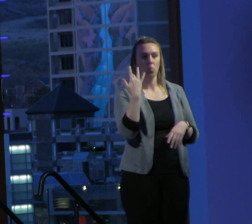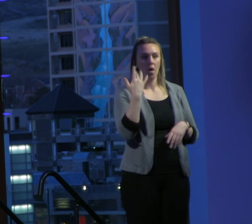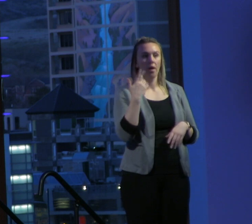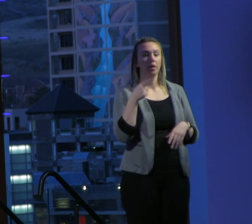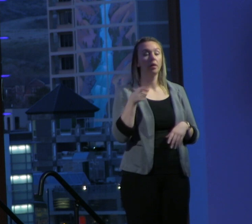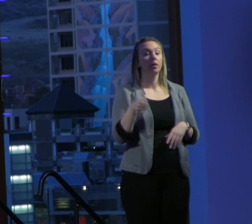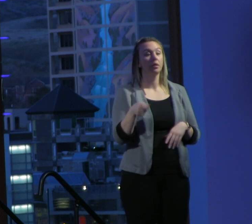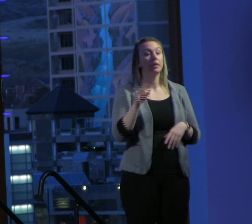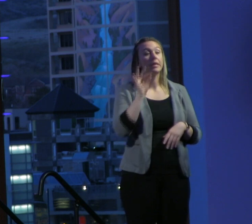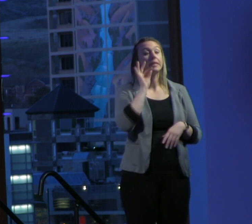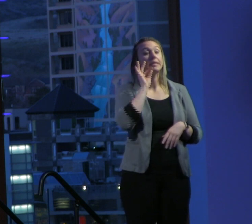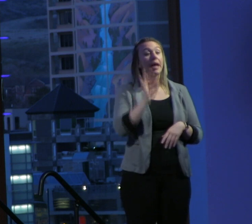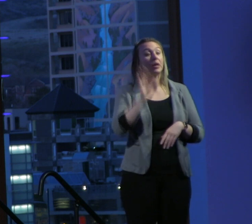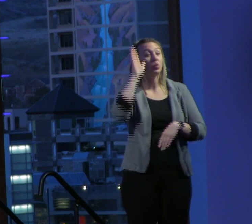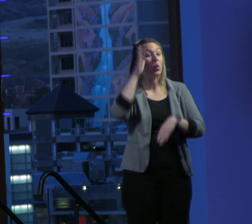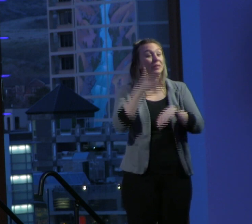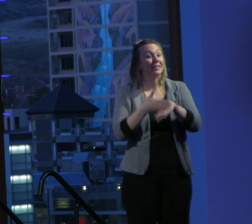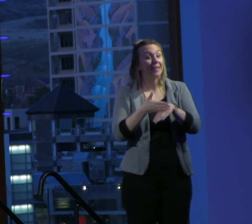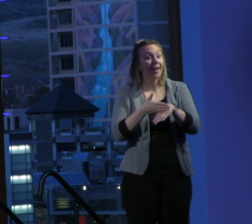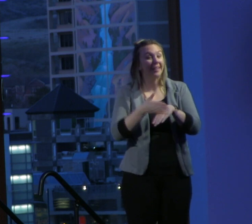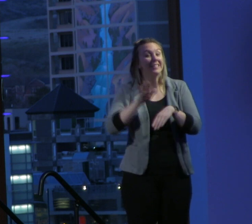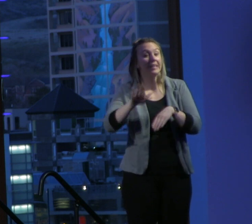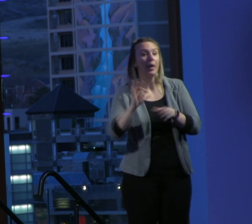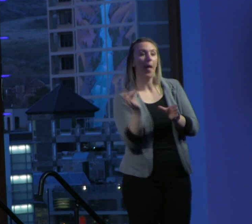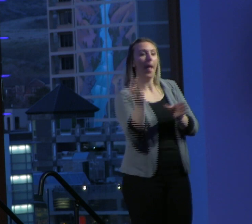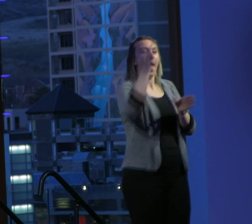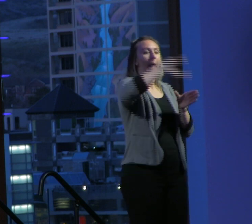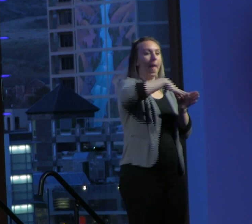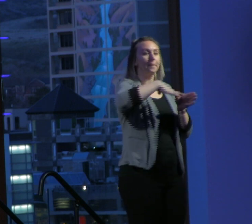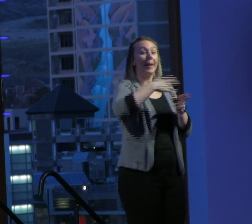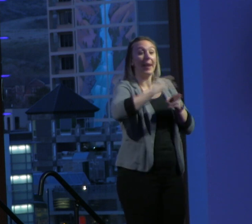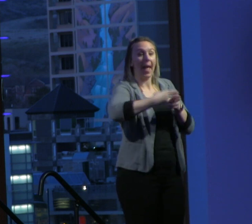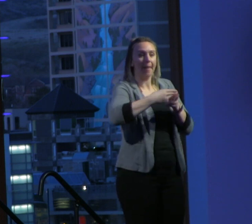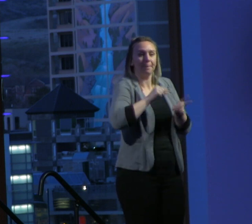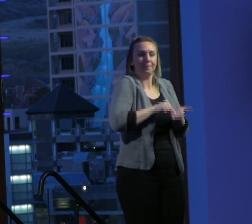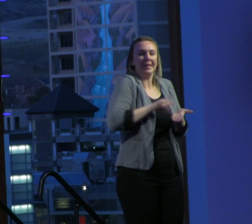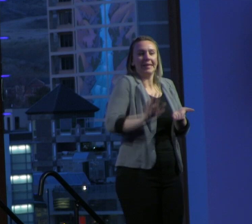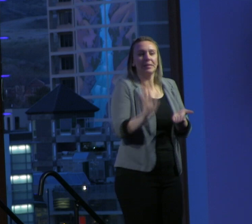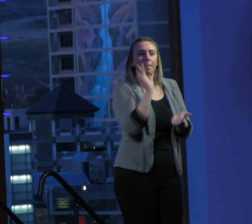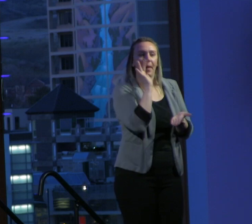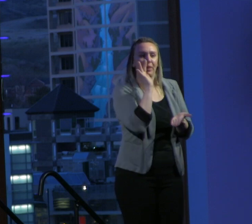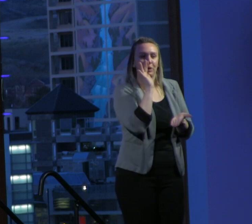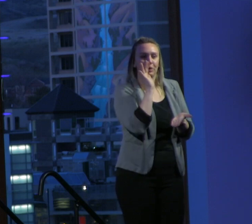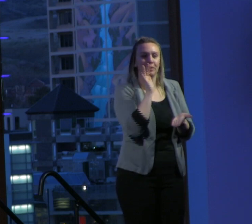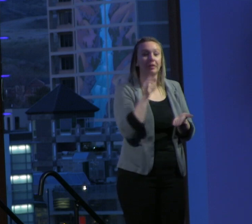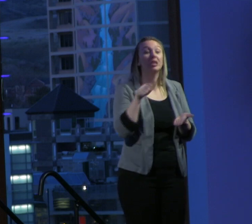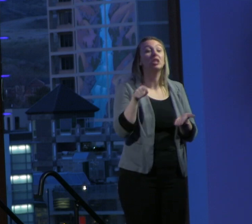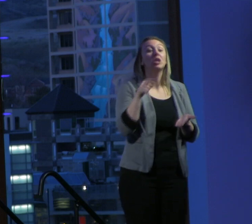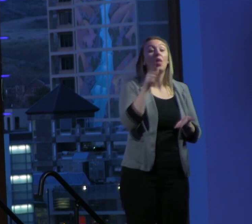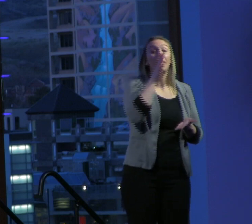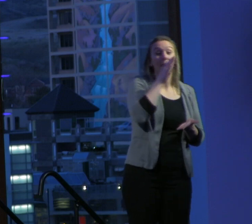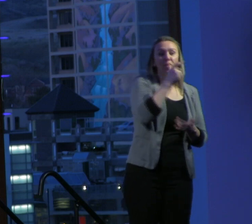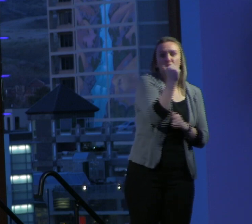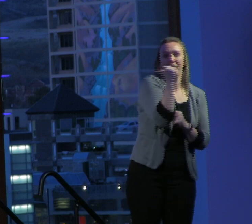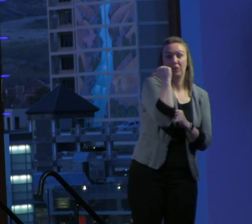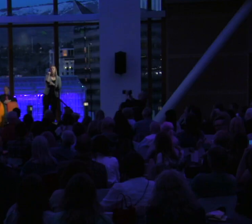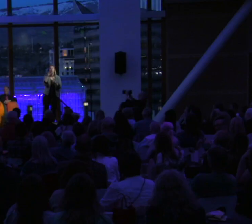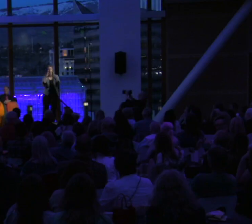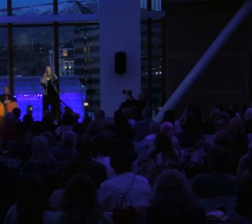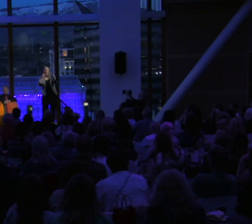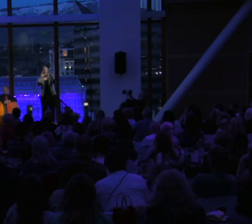9-year-old son had put his mother's name in. And she absolutely refused, unlike Stacy Beam.